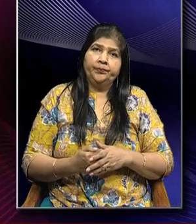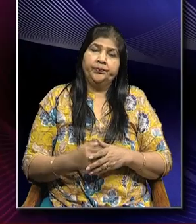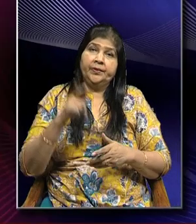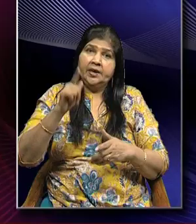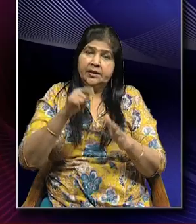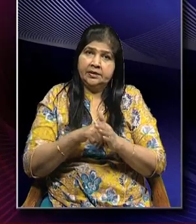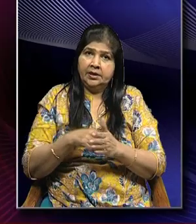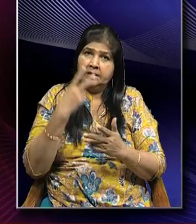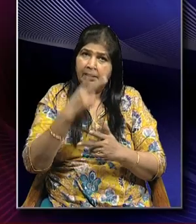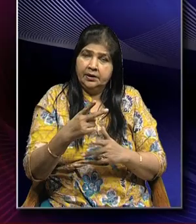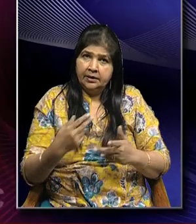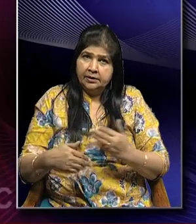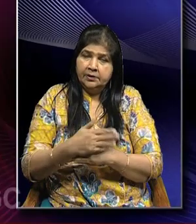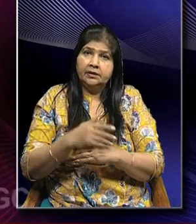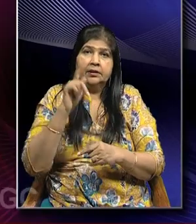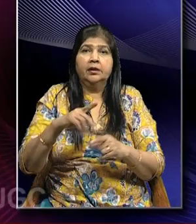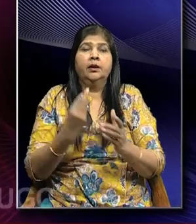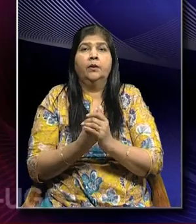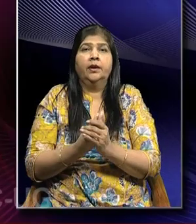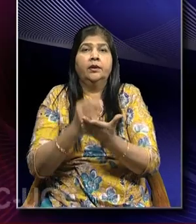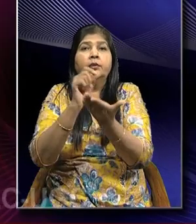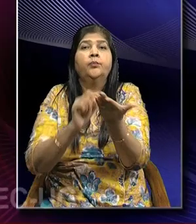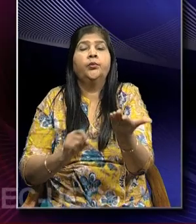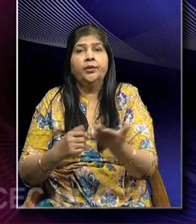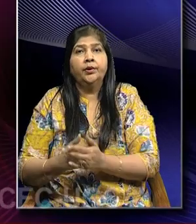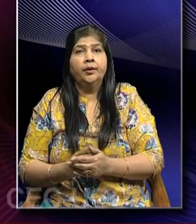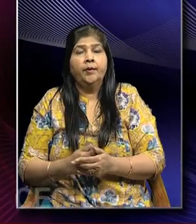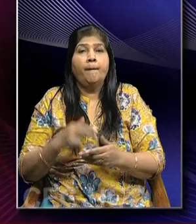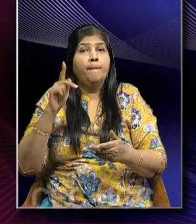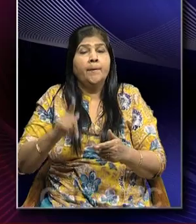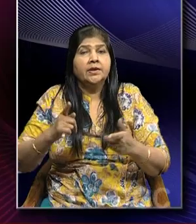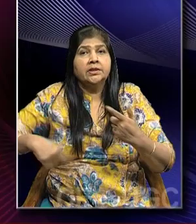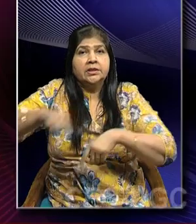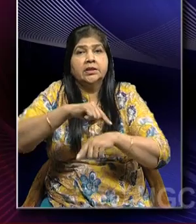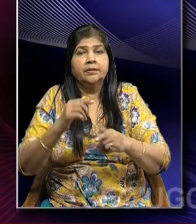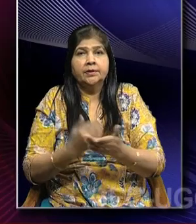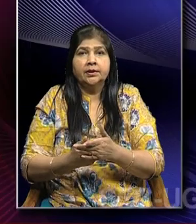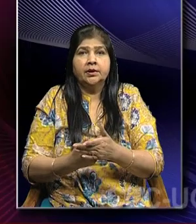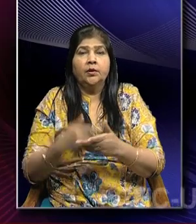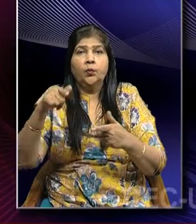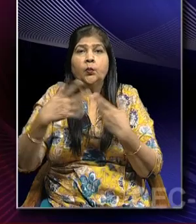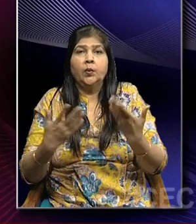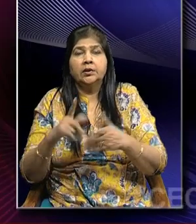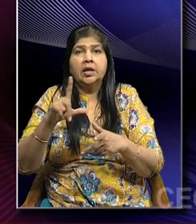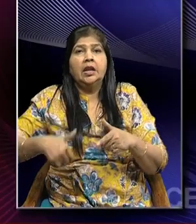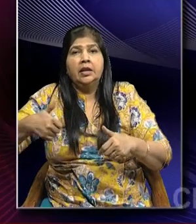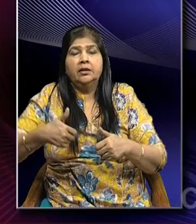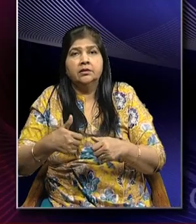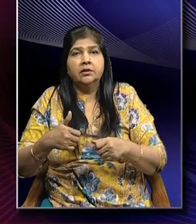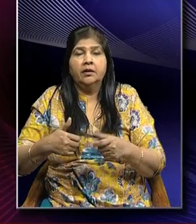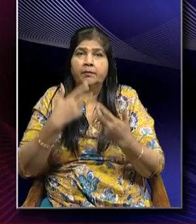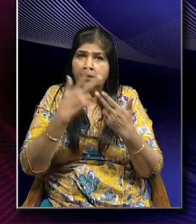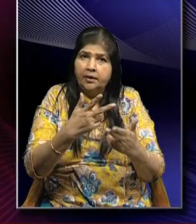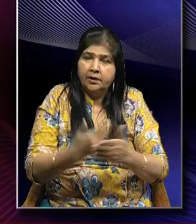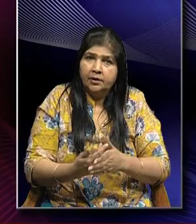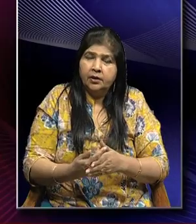essential indicators, they are required to be reported on a mandatory basis, whereas the reporting of leadership indicators is